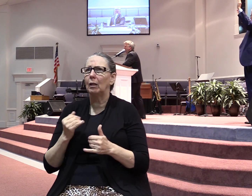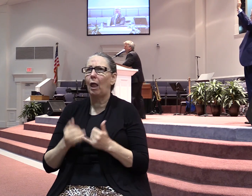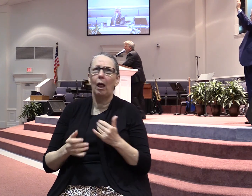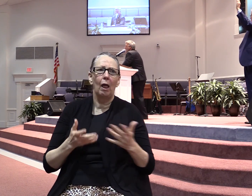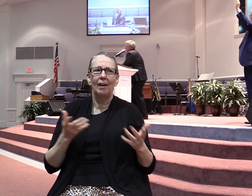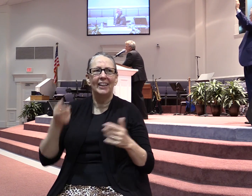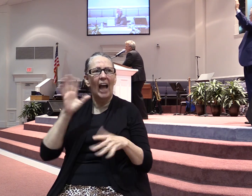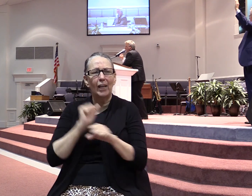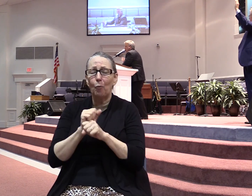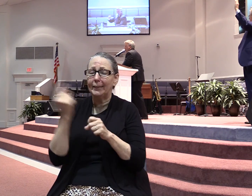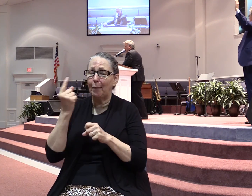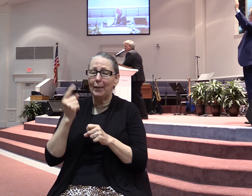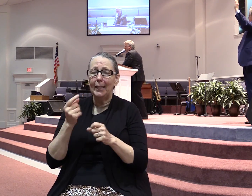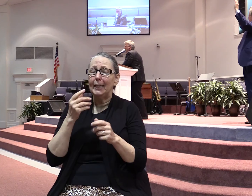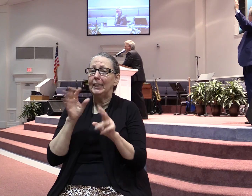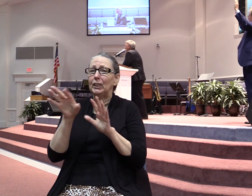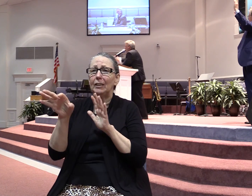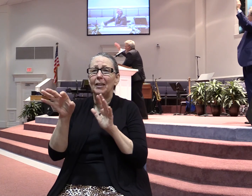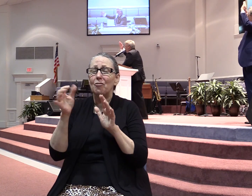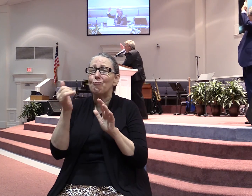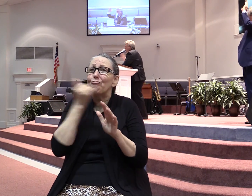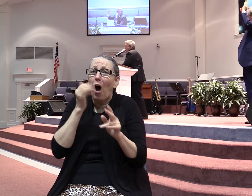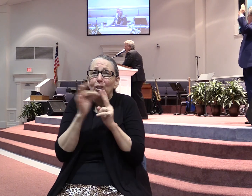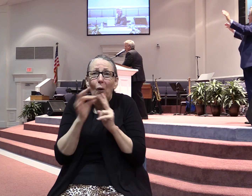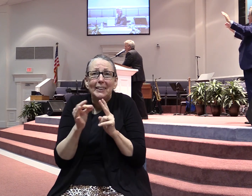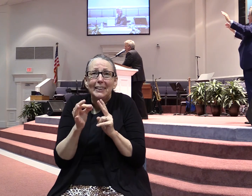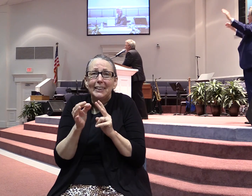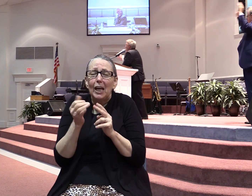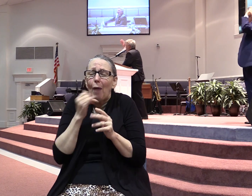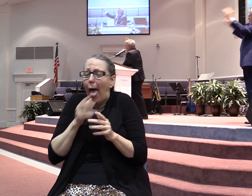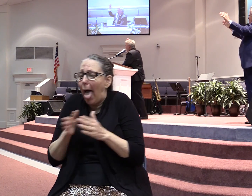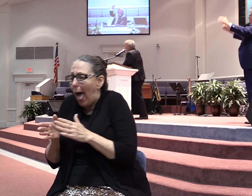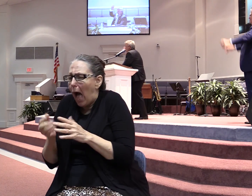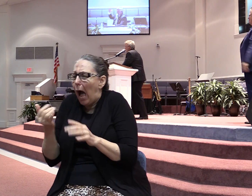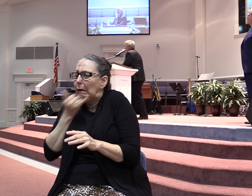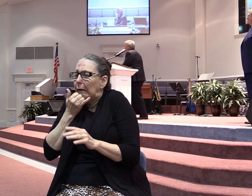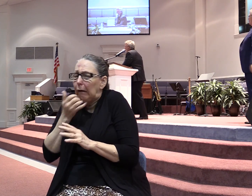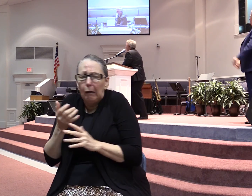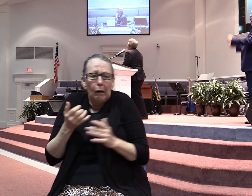in your life no matter what choice you've made, no matter what path you've took, no matter what